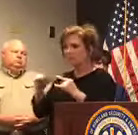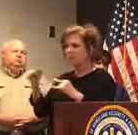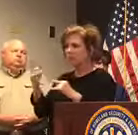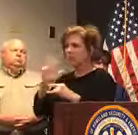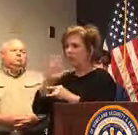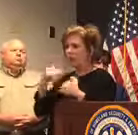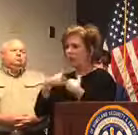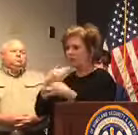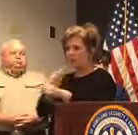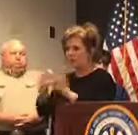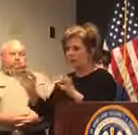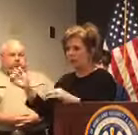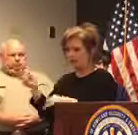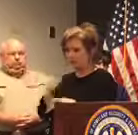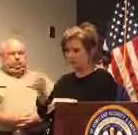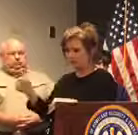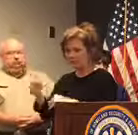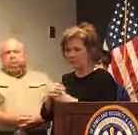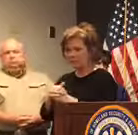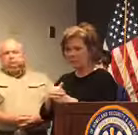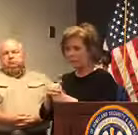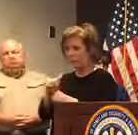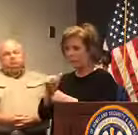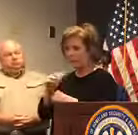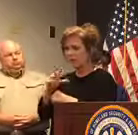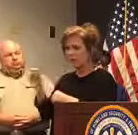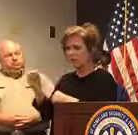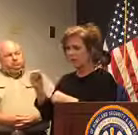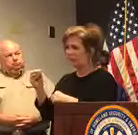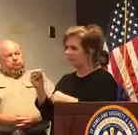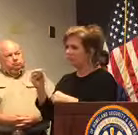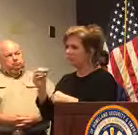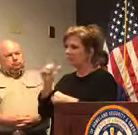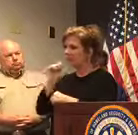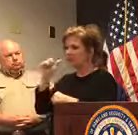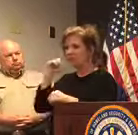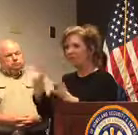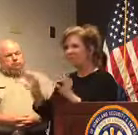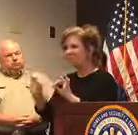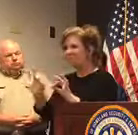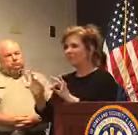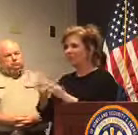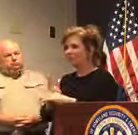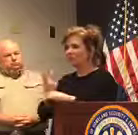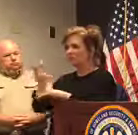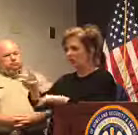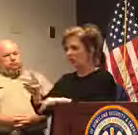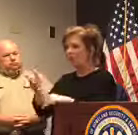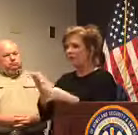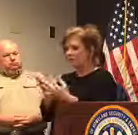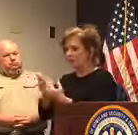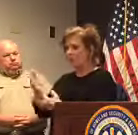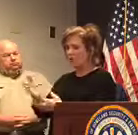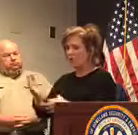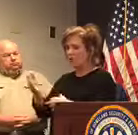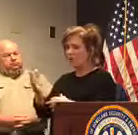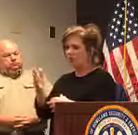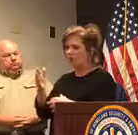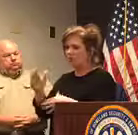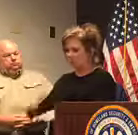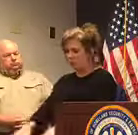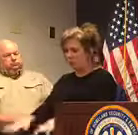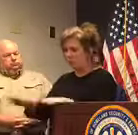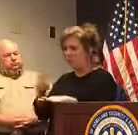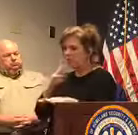we do not take lightly driving through standing water. Just not long ago in this state, someone died recently this year from driving